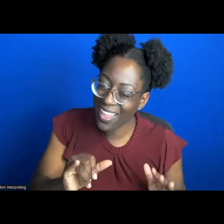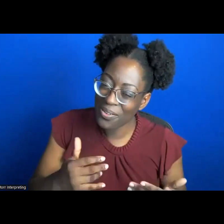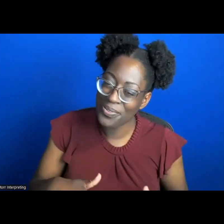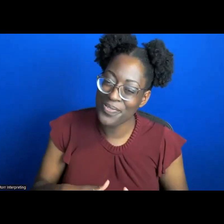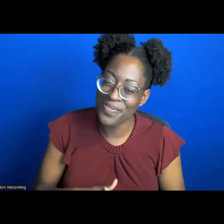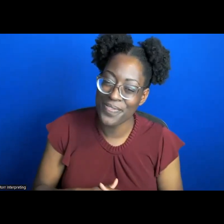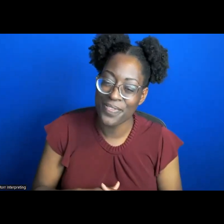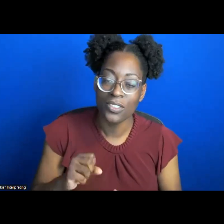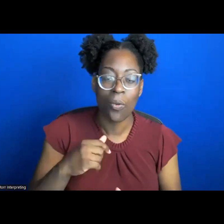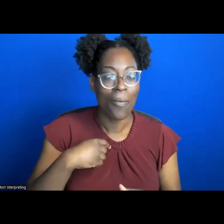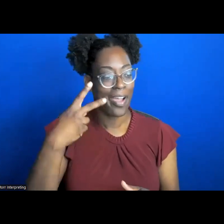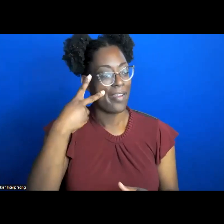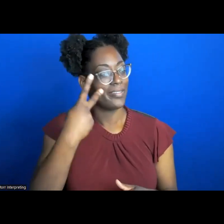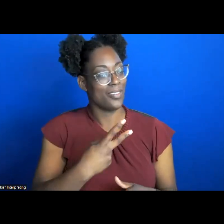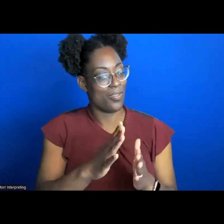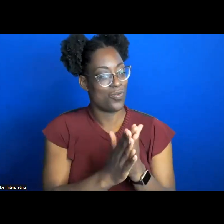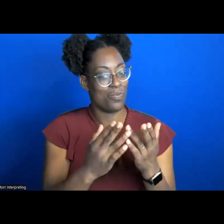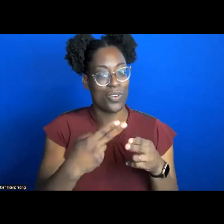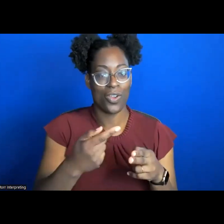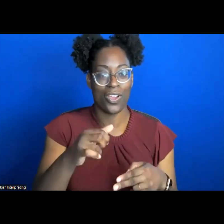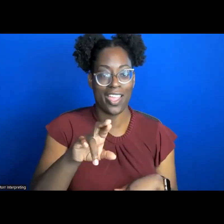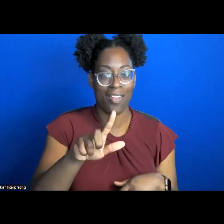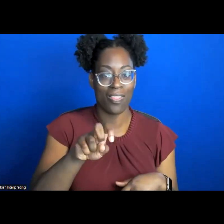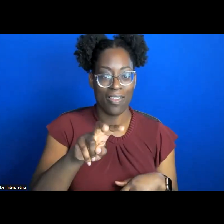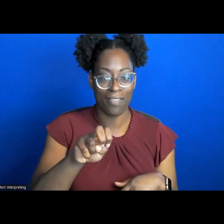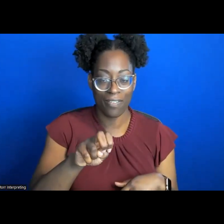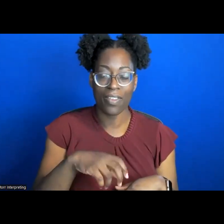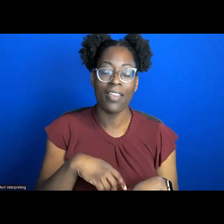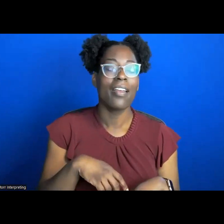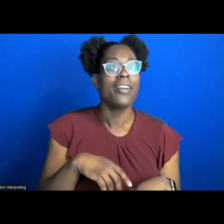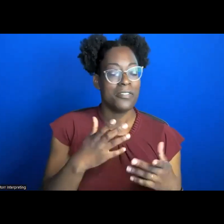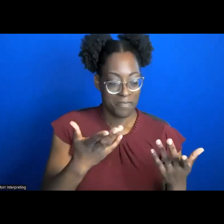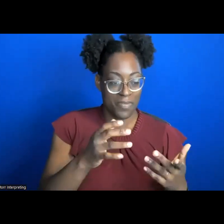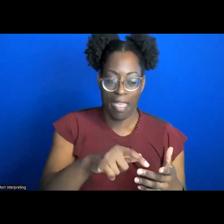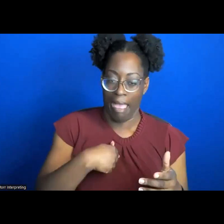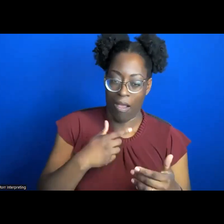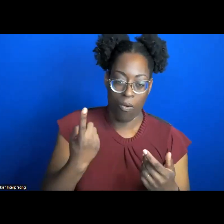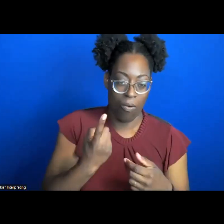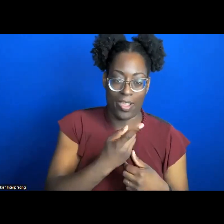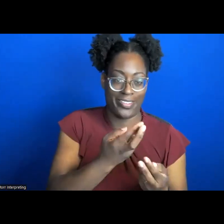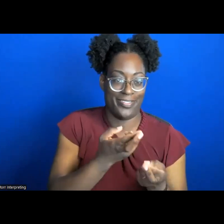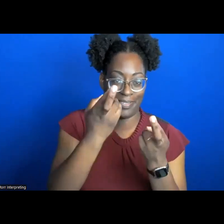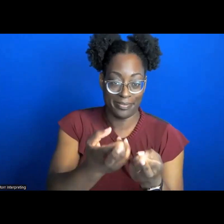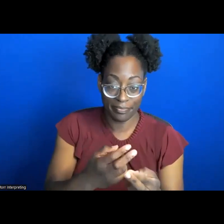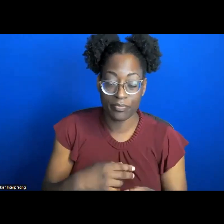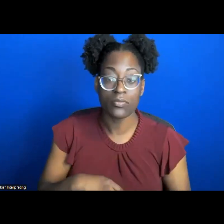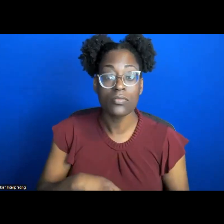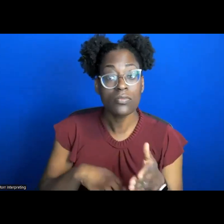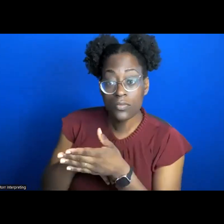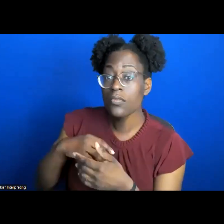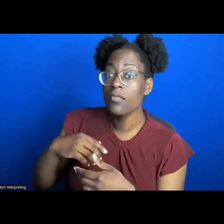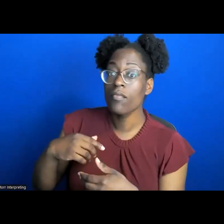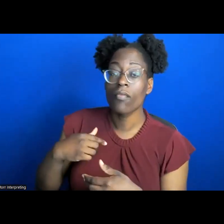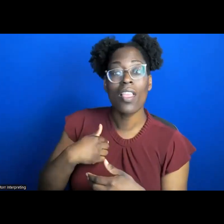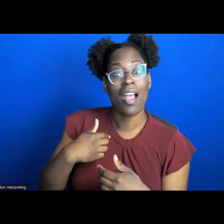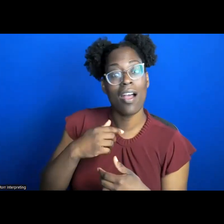in a song. I still remember songs from like kindergarten, which is funny because that's how, even in our culture,